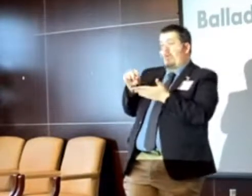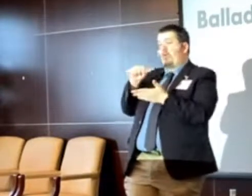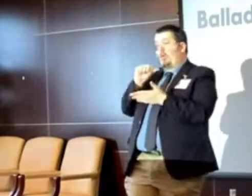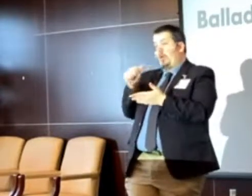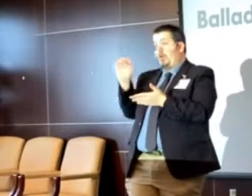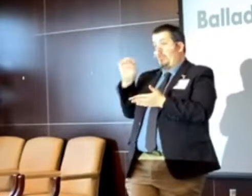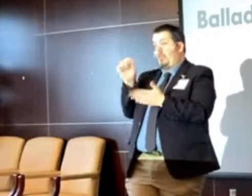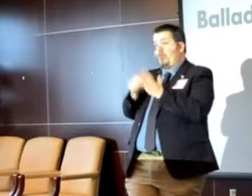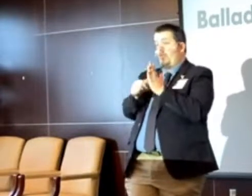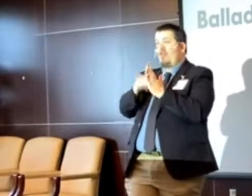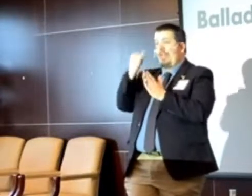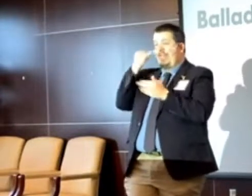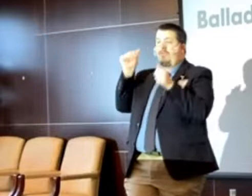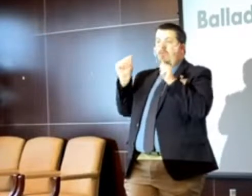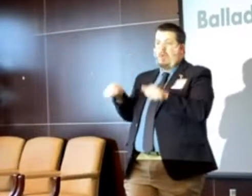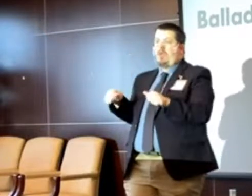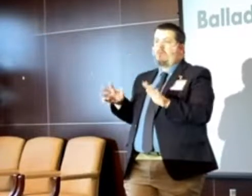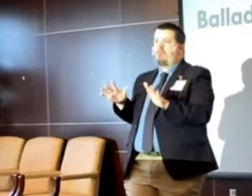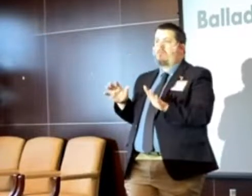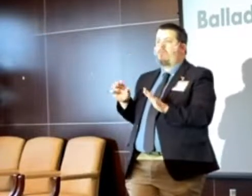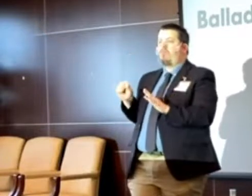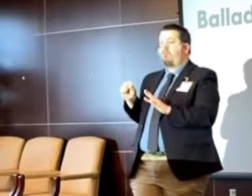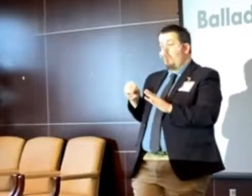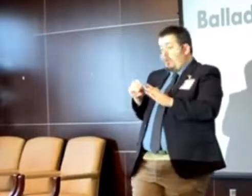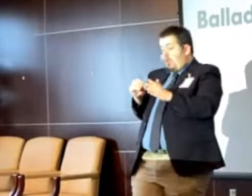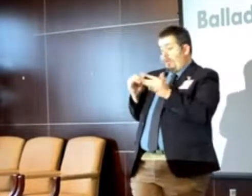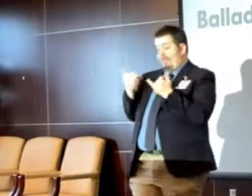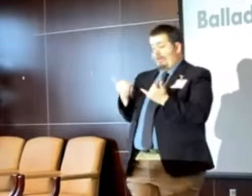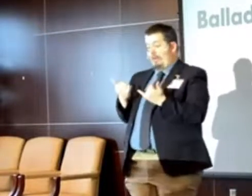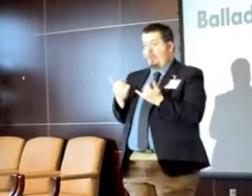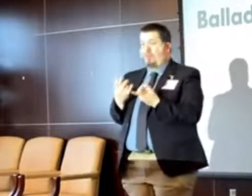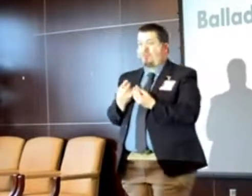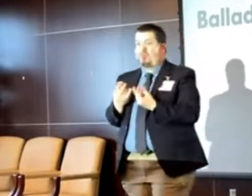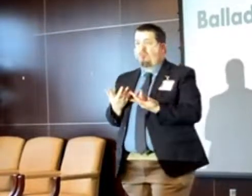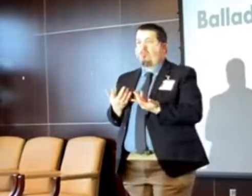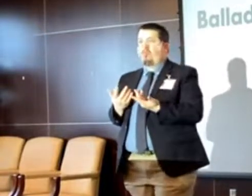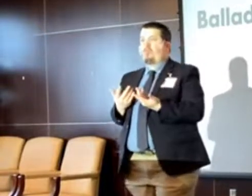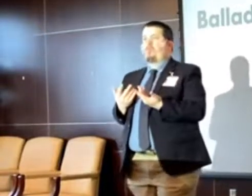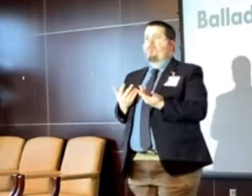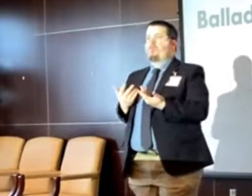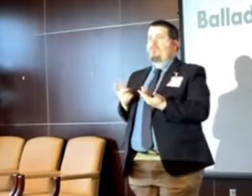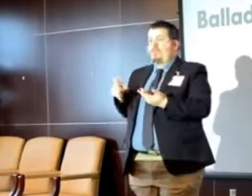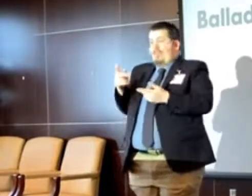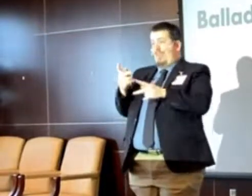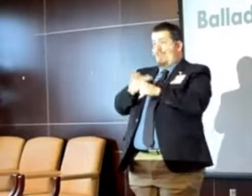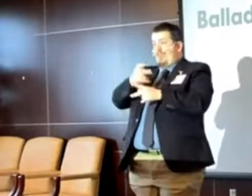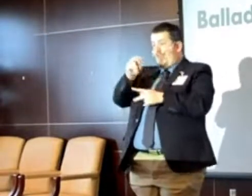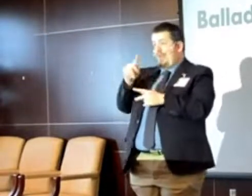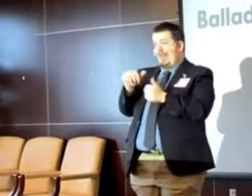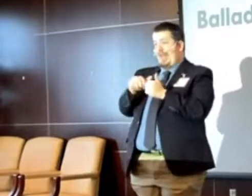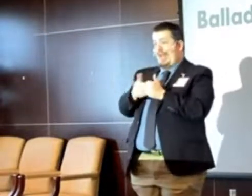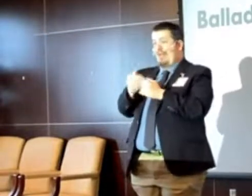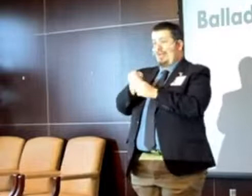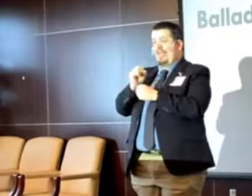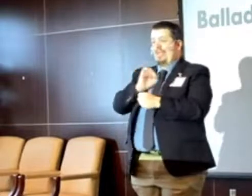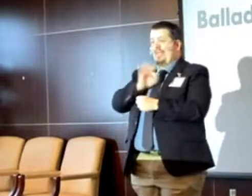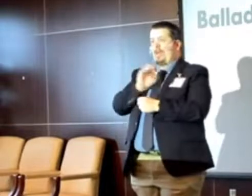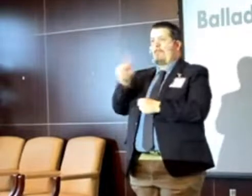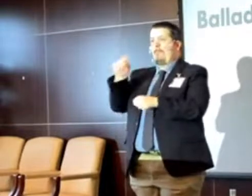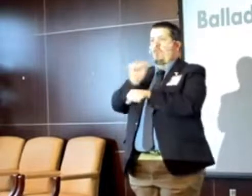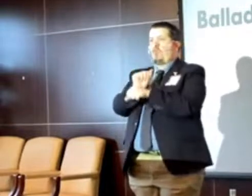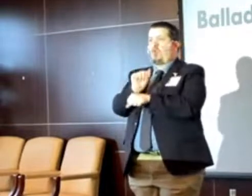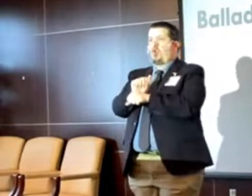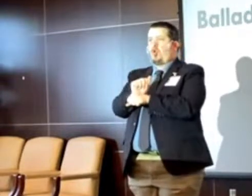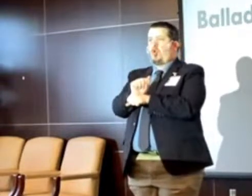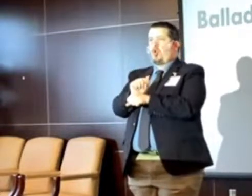avoid it. And so where does that leave us? Well, we've got to figure out how to get staff back to work.